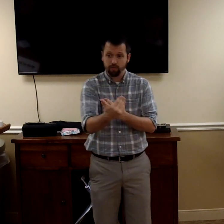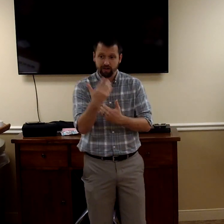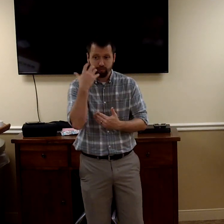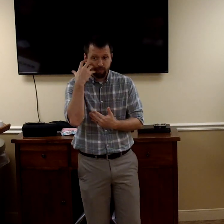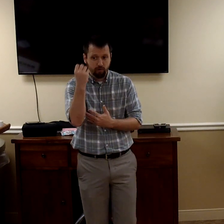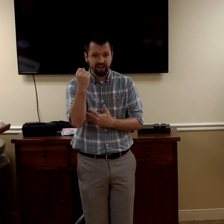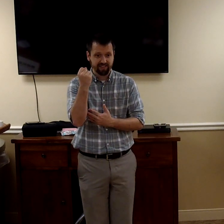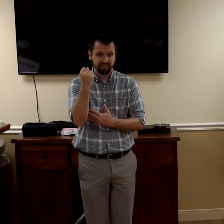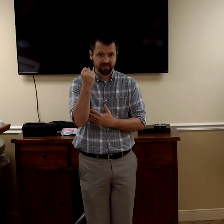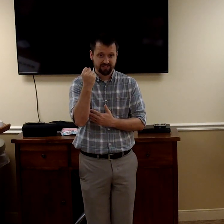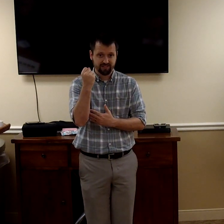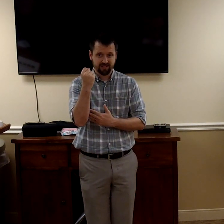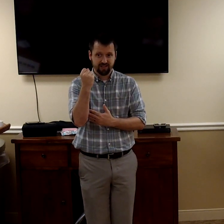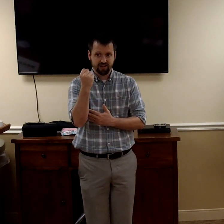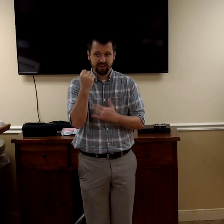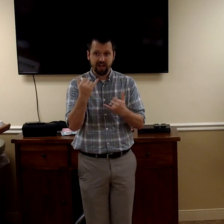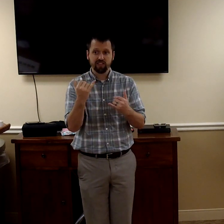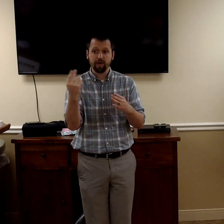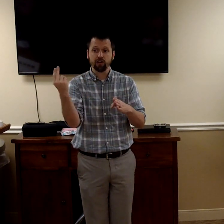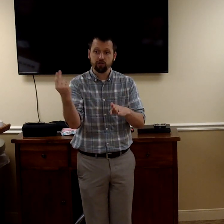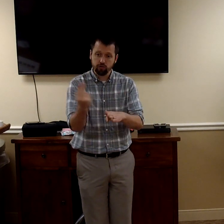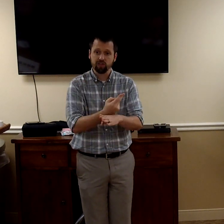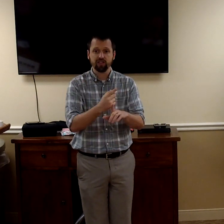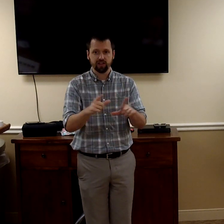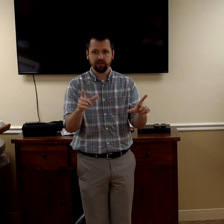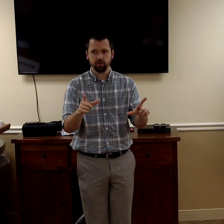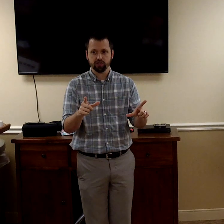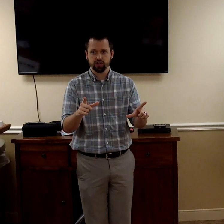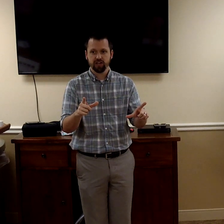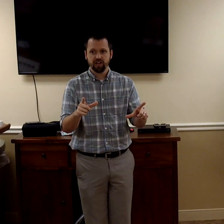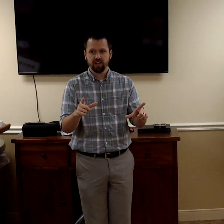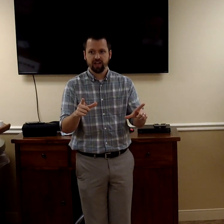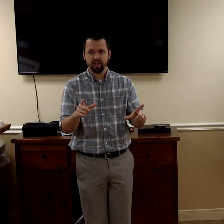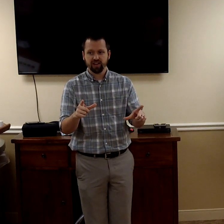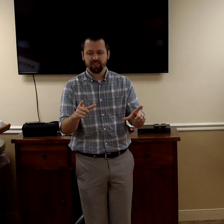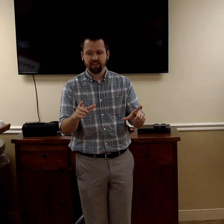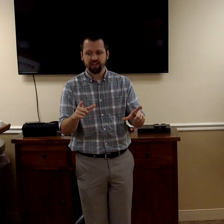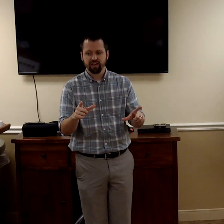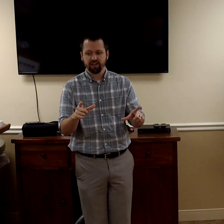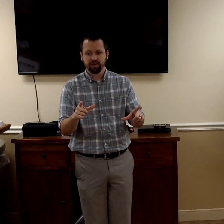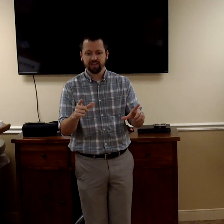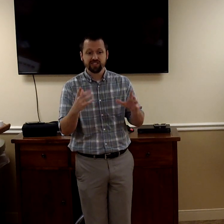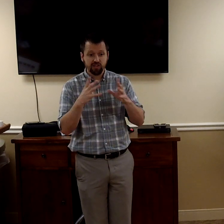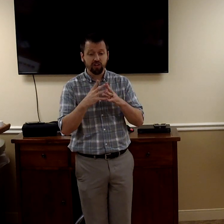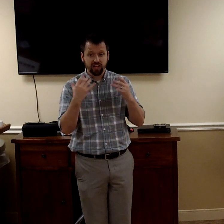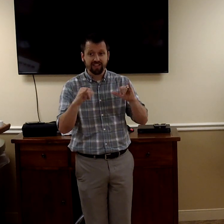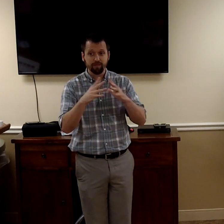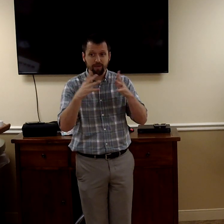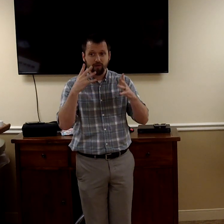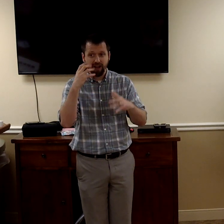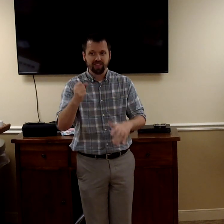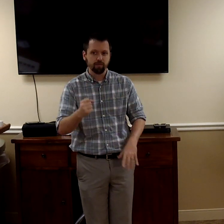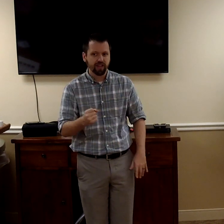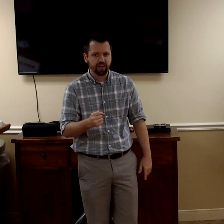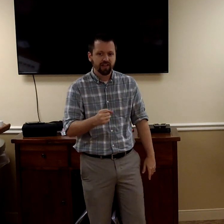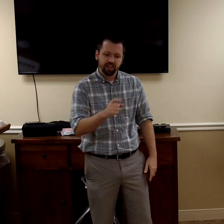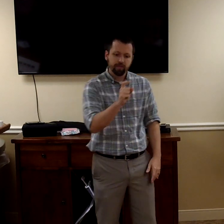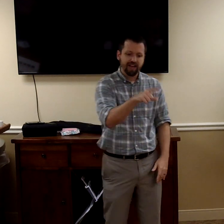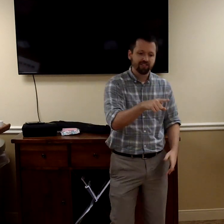of memorizing these. Now it's about using the language. And he's like, there's still a lot to memorize. I'm like, let me ask you, are